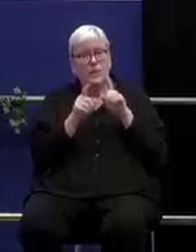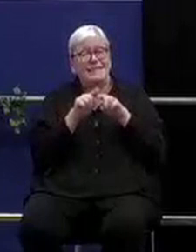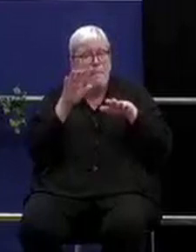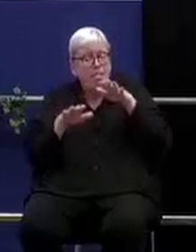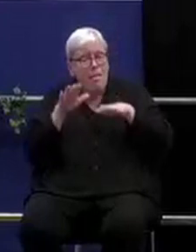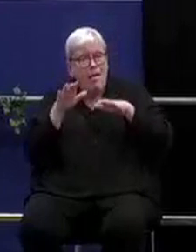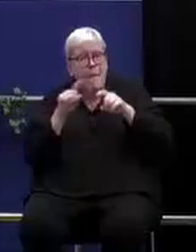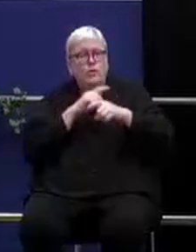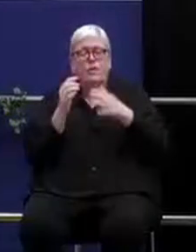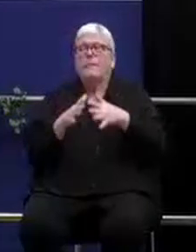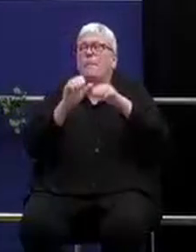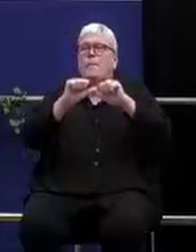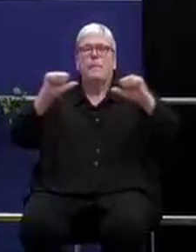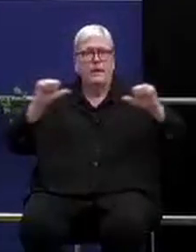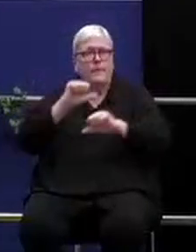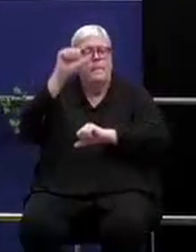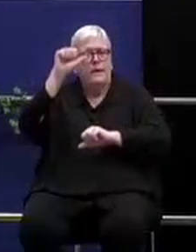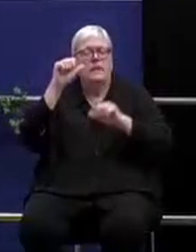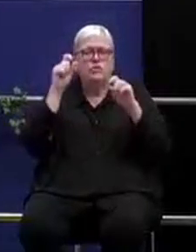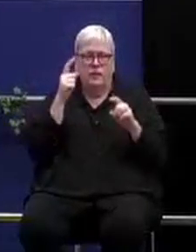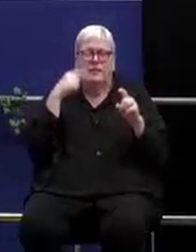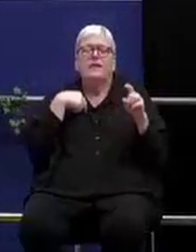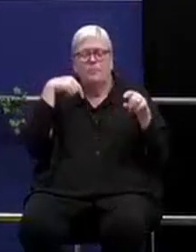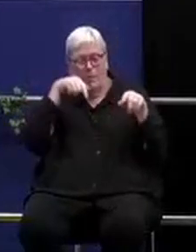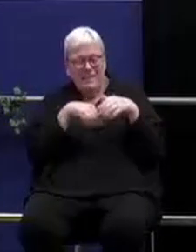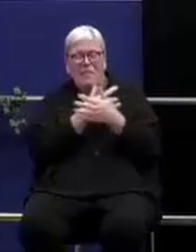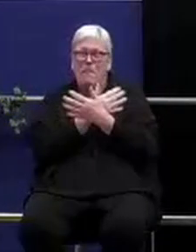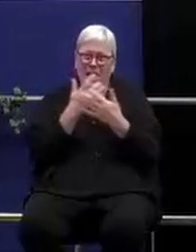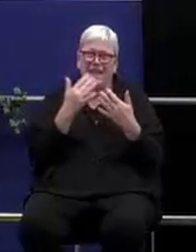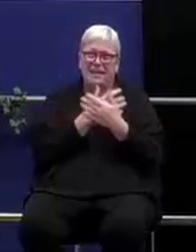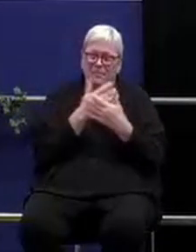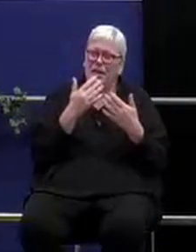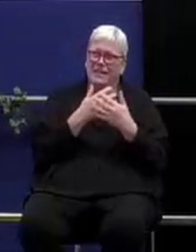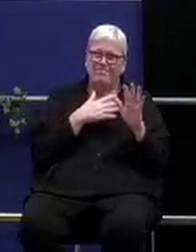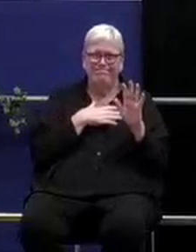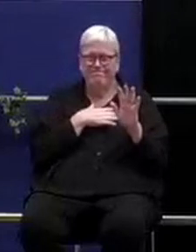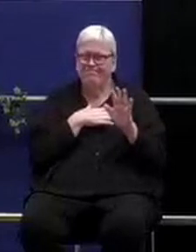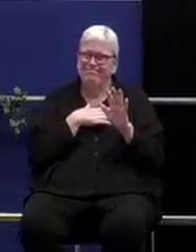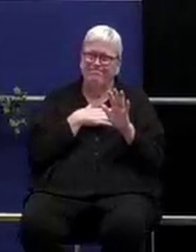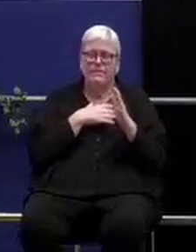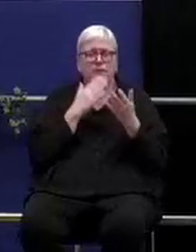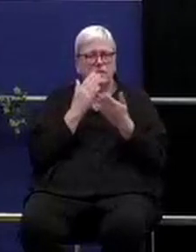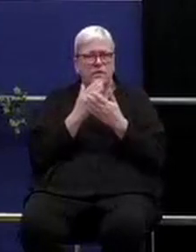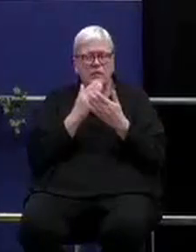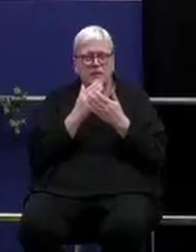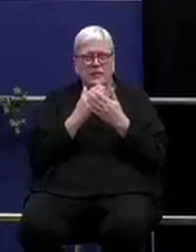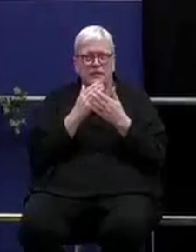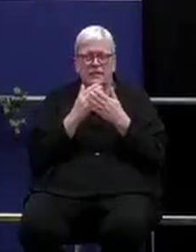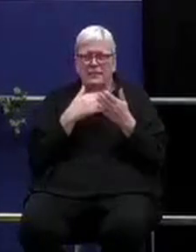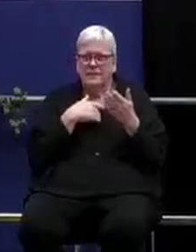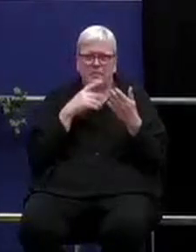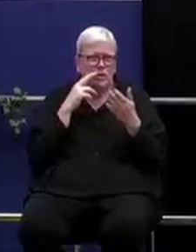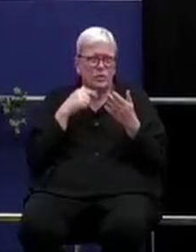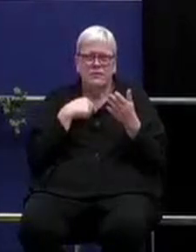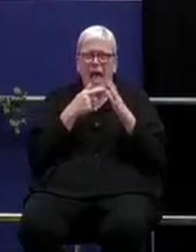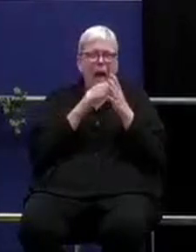scale. But I did then go down lots of, like rabbit holes. I got several books. It must have been like the weirdest Amazon